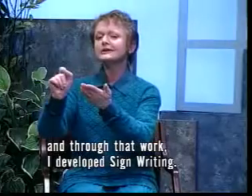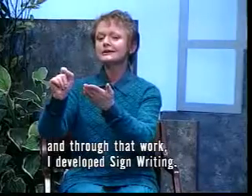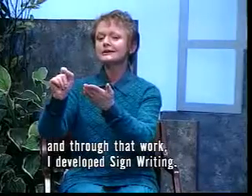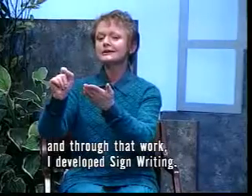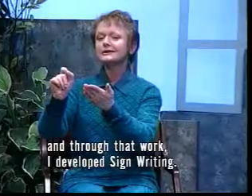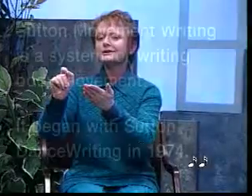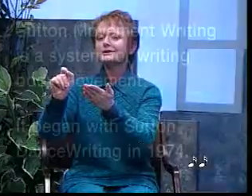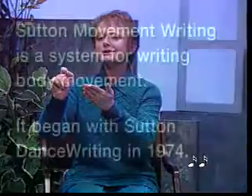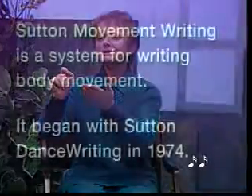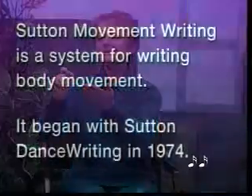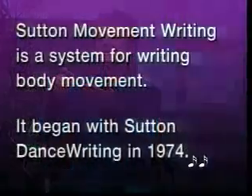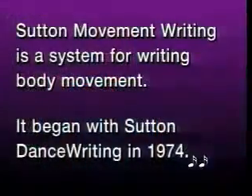sign writing.